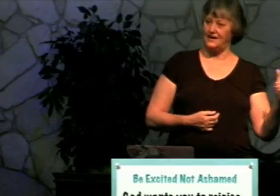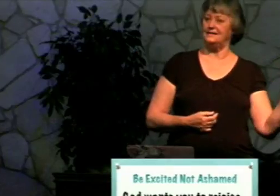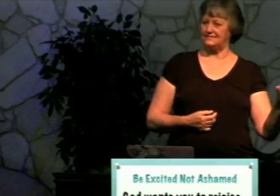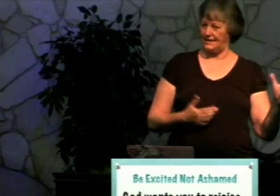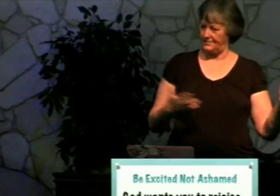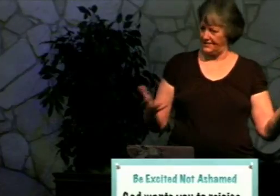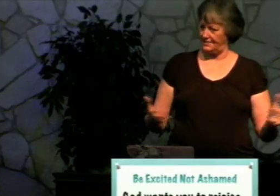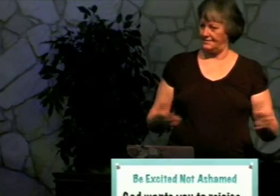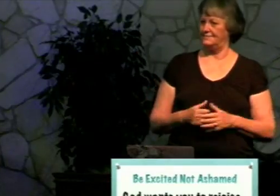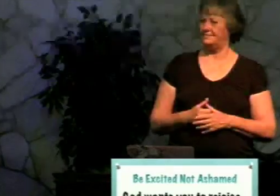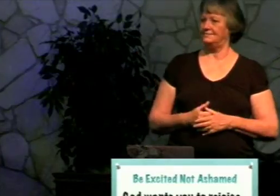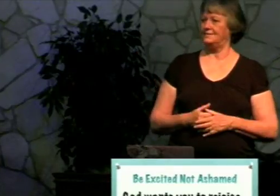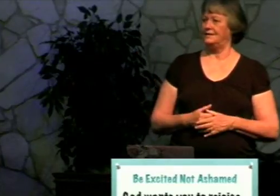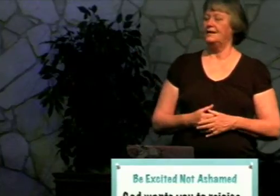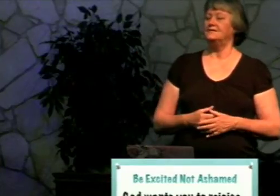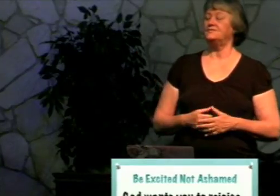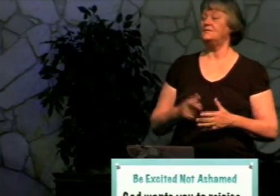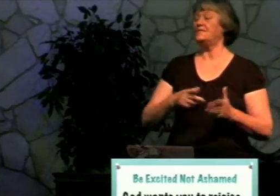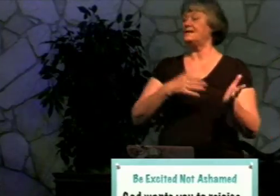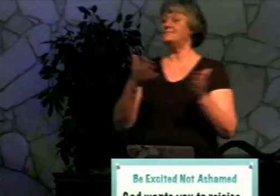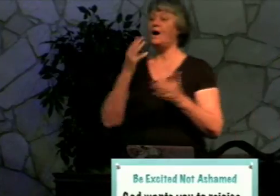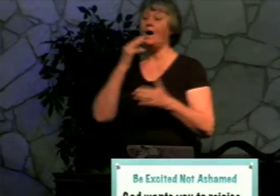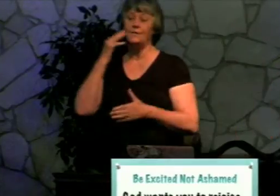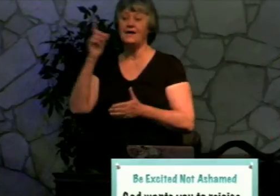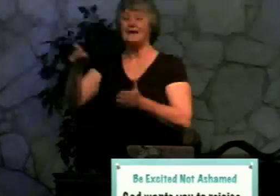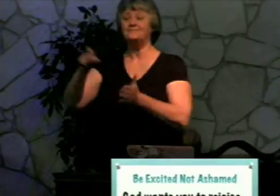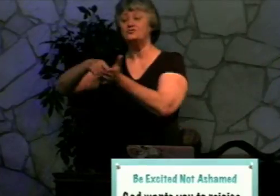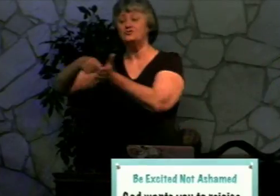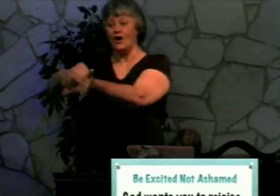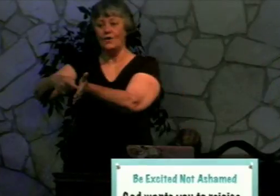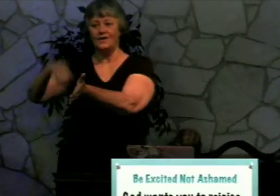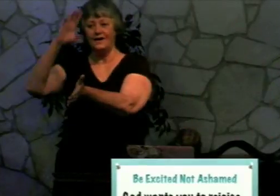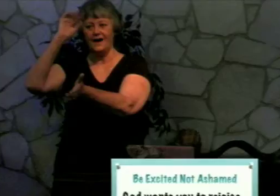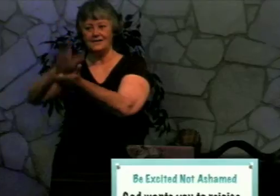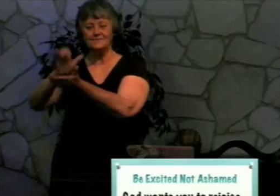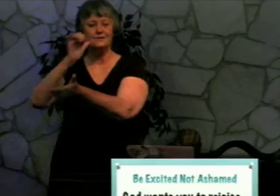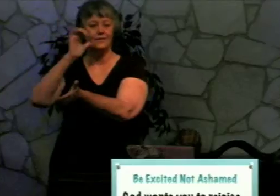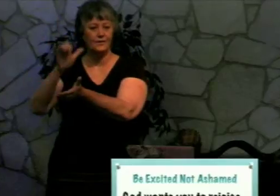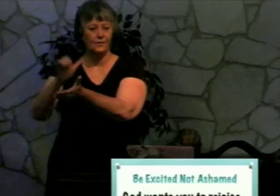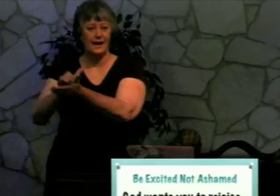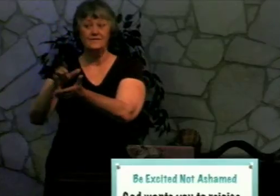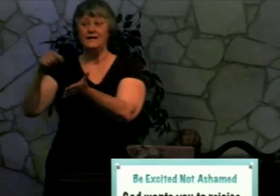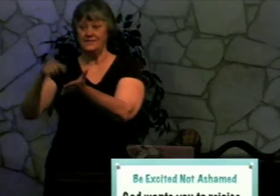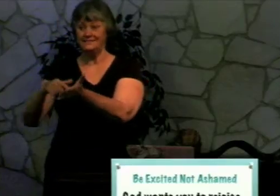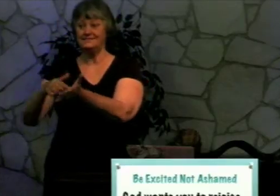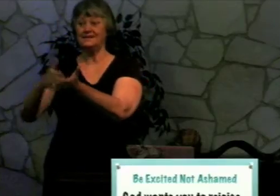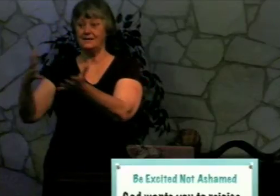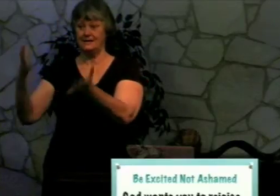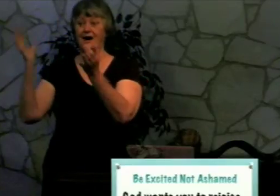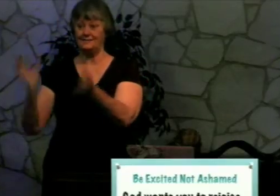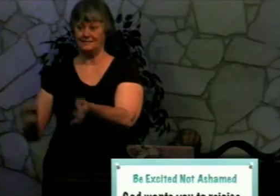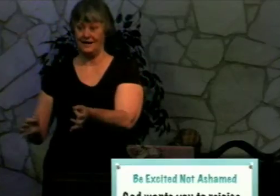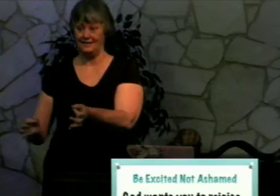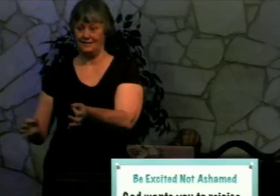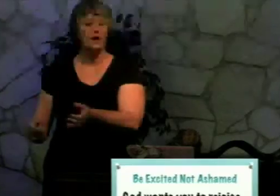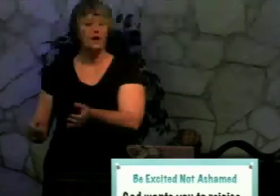side, same thing. So then when they come home, they have to show their husband or their wife, this is how much I decided.